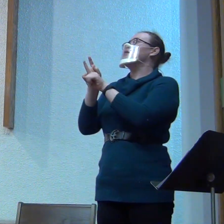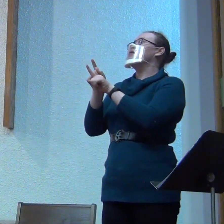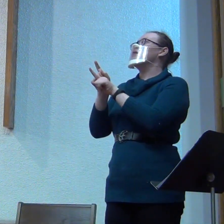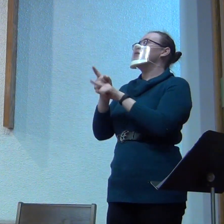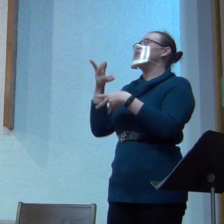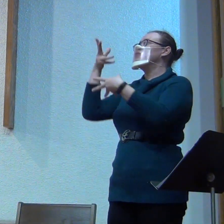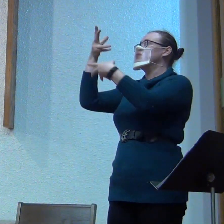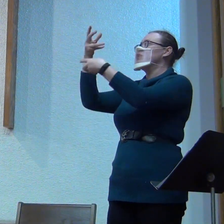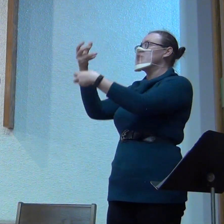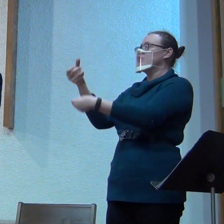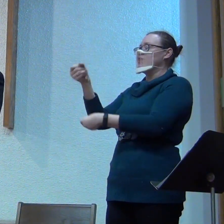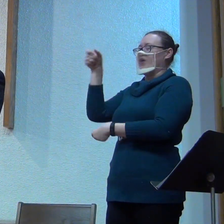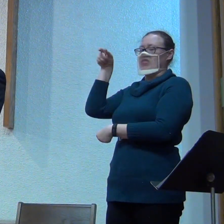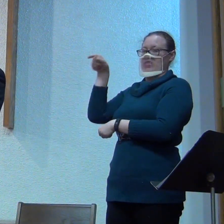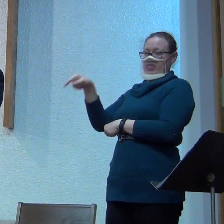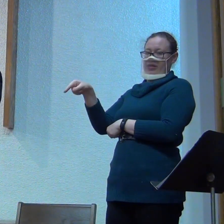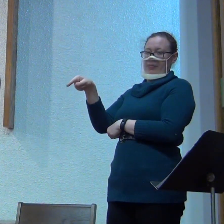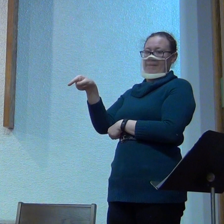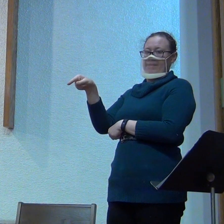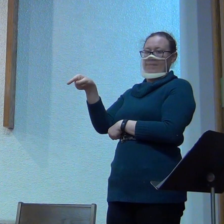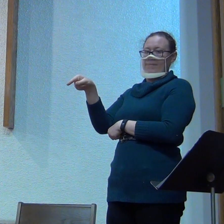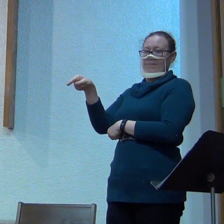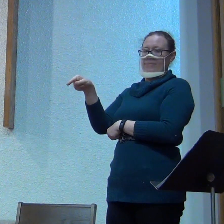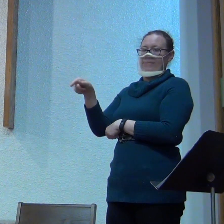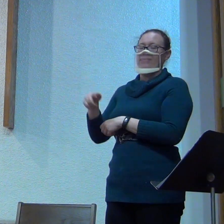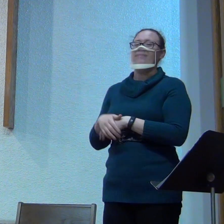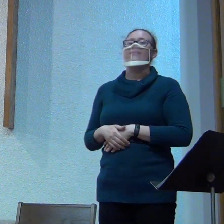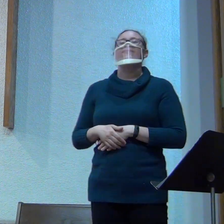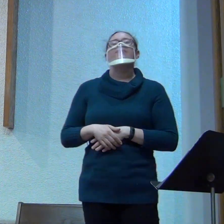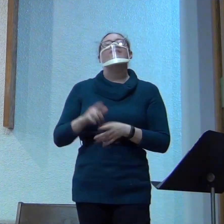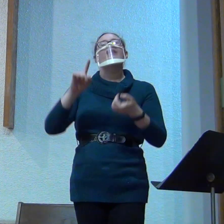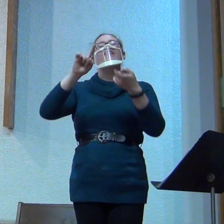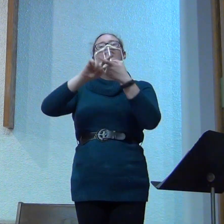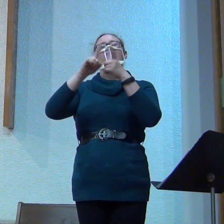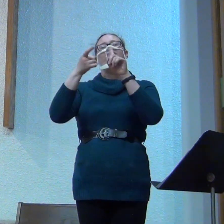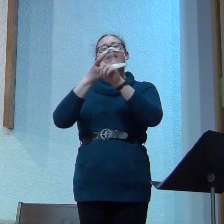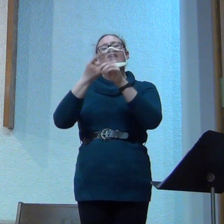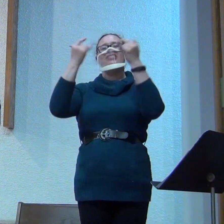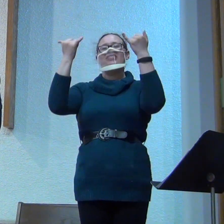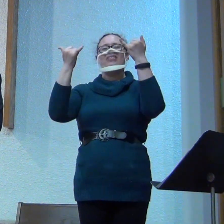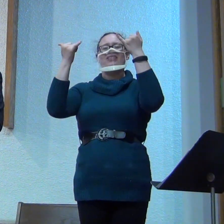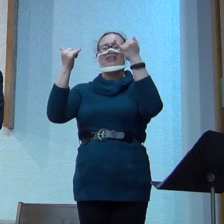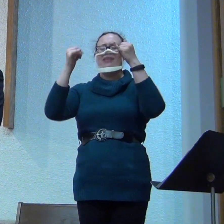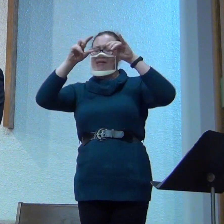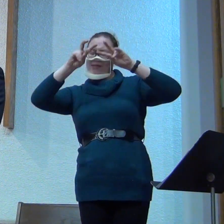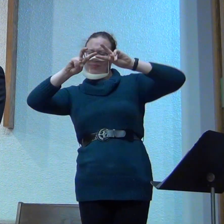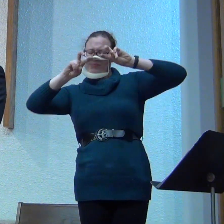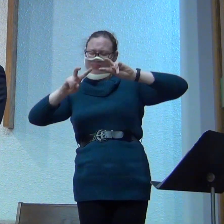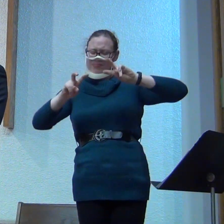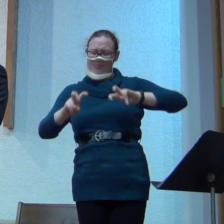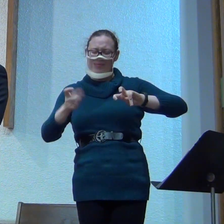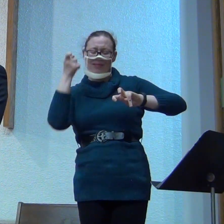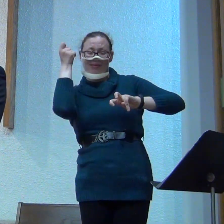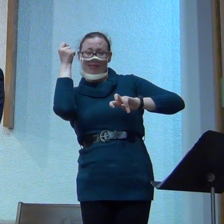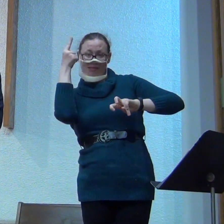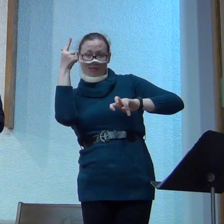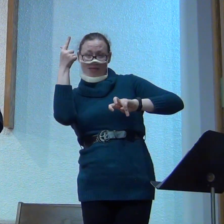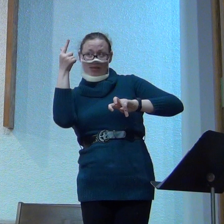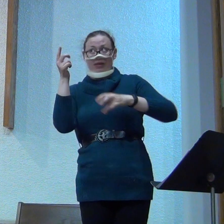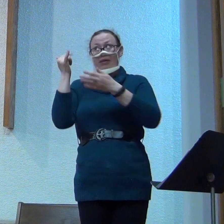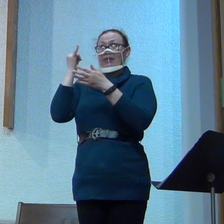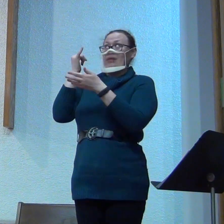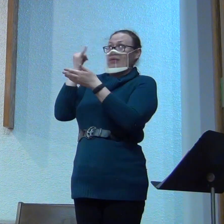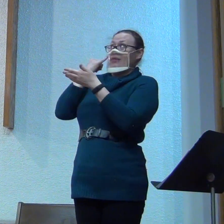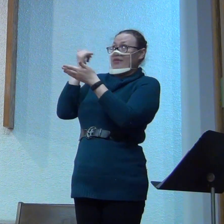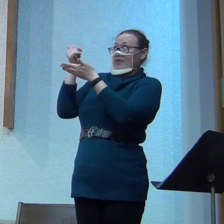faith in him. Now, friends, what we're going to see as we look at this with God's help and the Holy Spirit, that